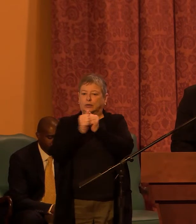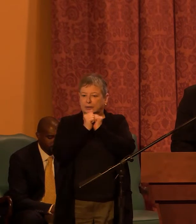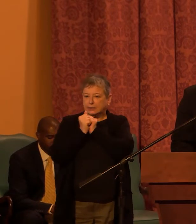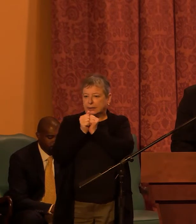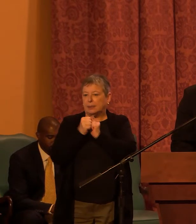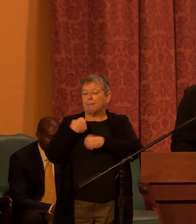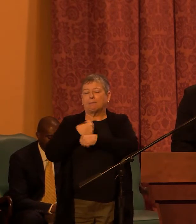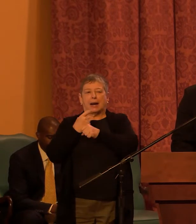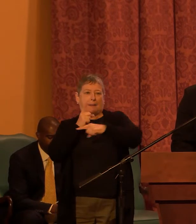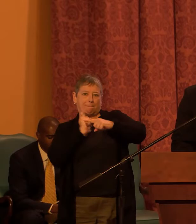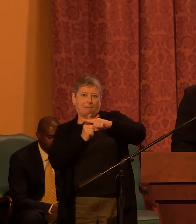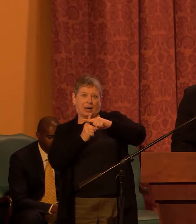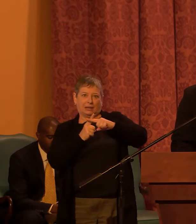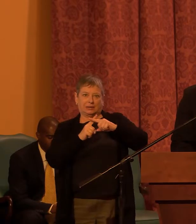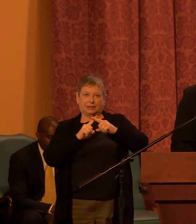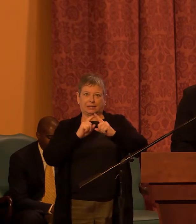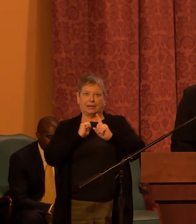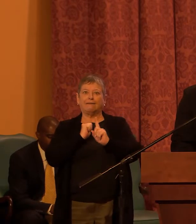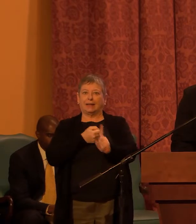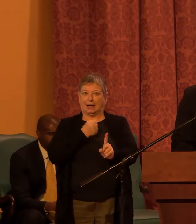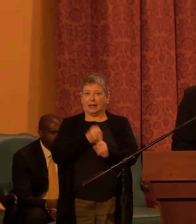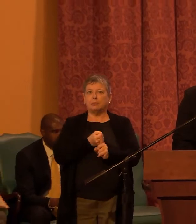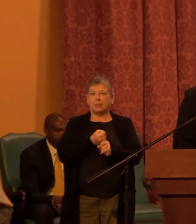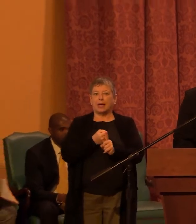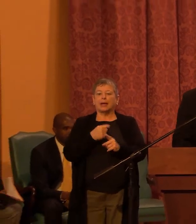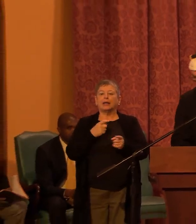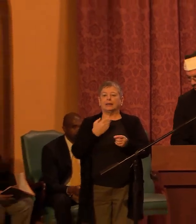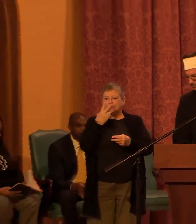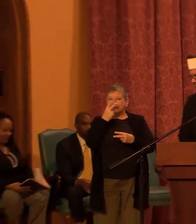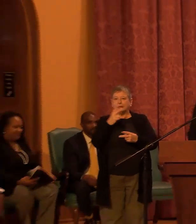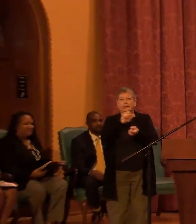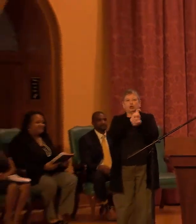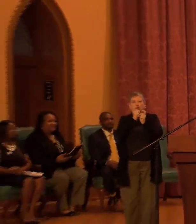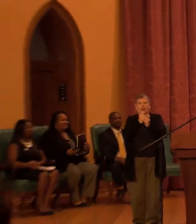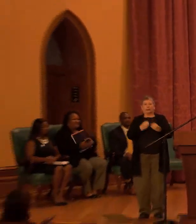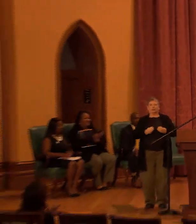positive impact and be the change we aspire to see in the world.